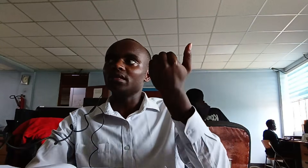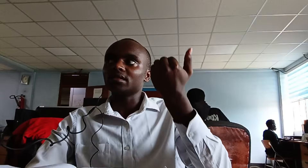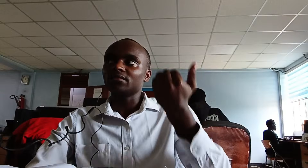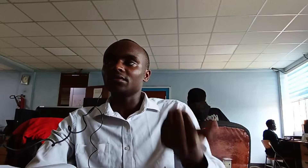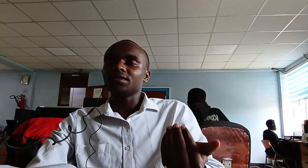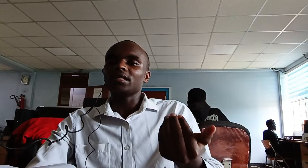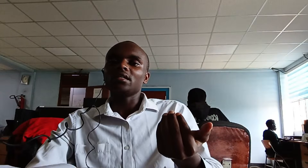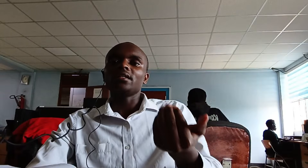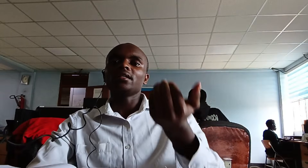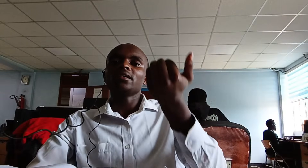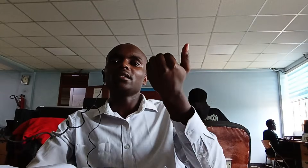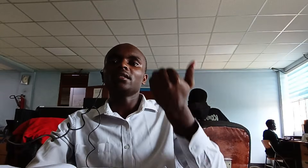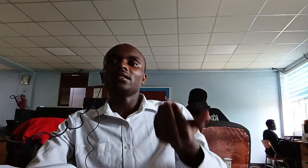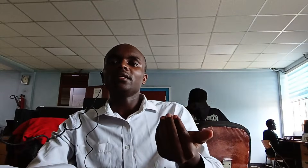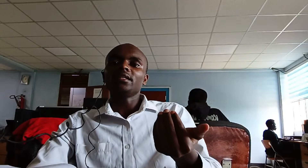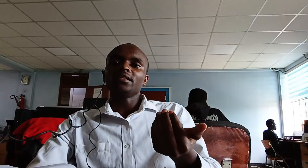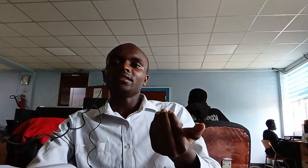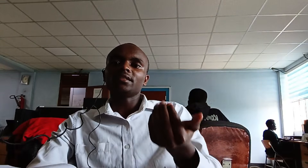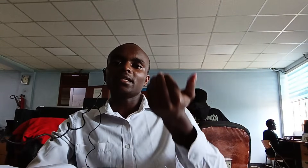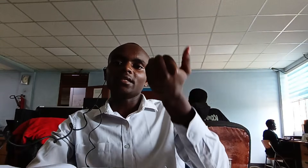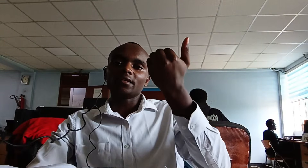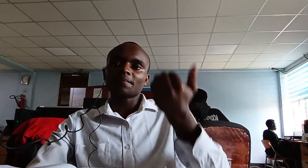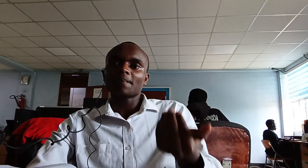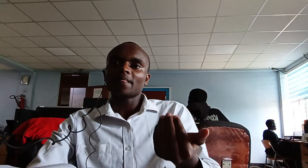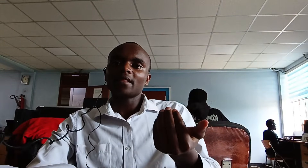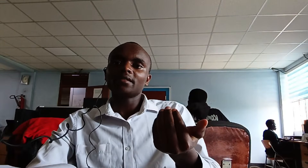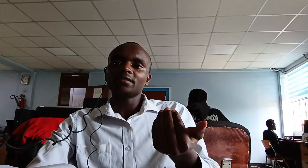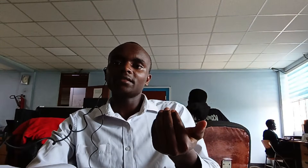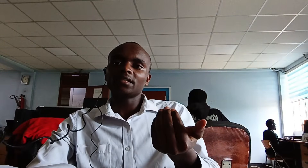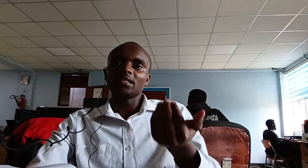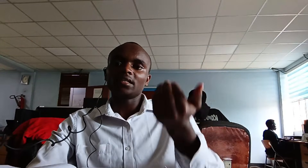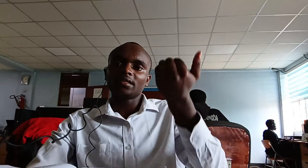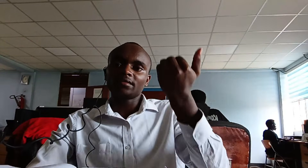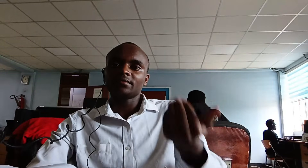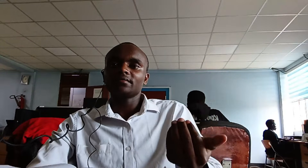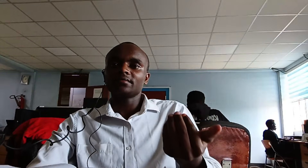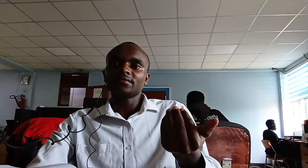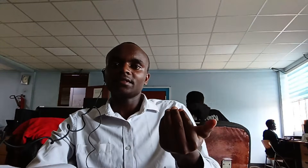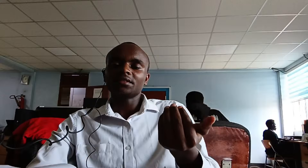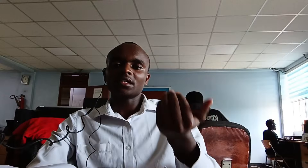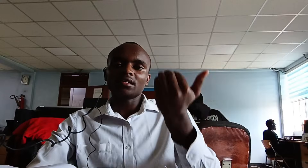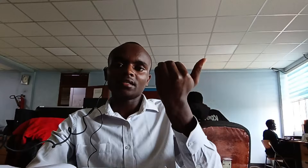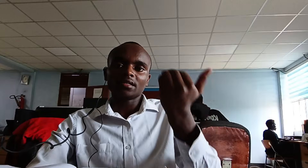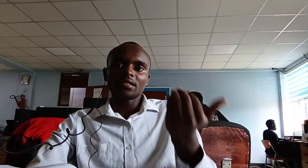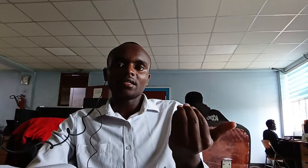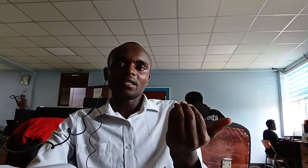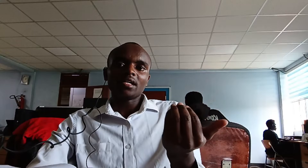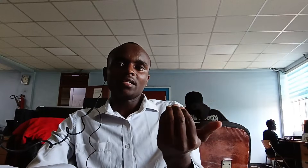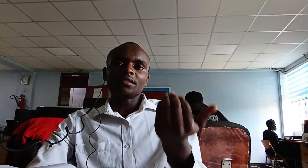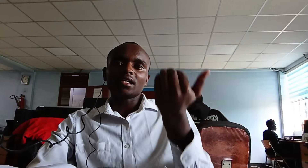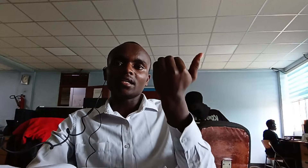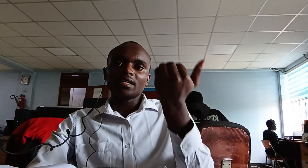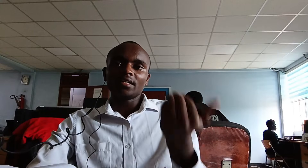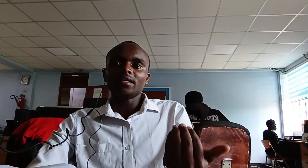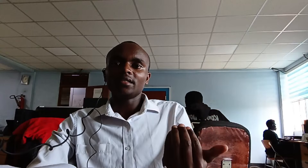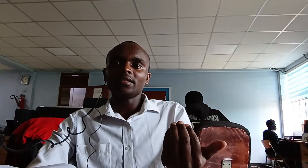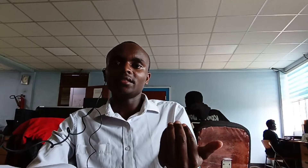sign for child, child, child, child, child,